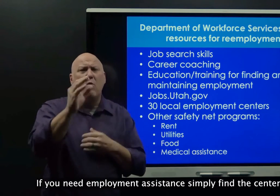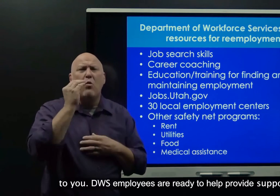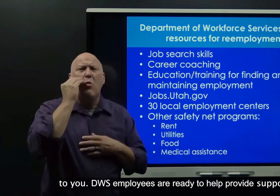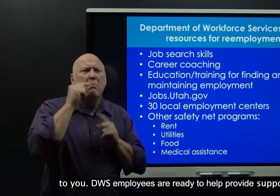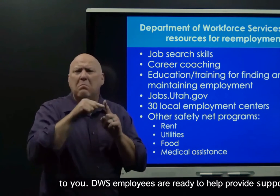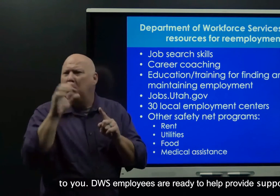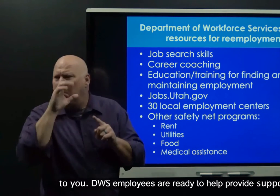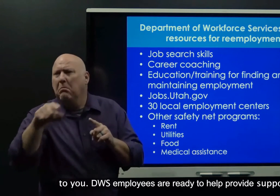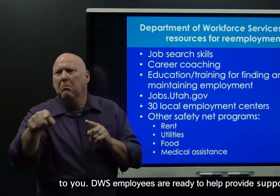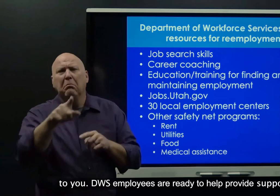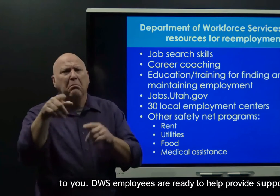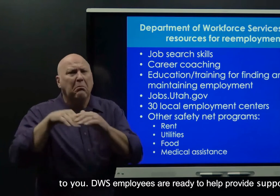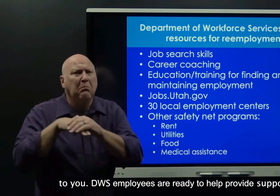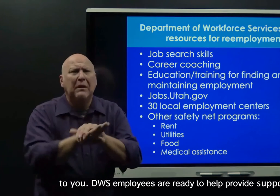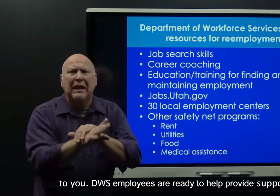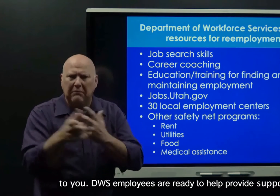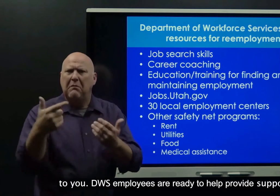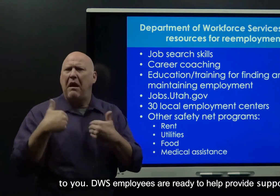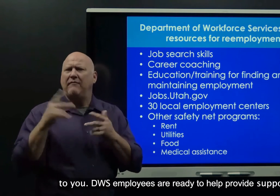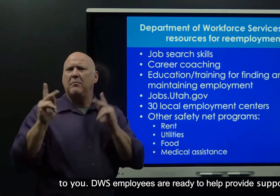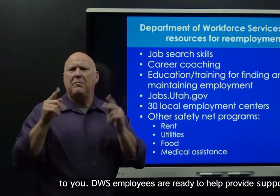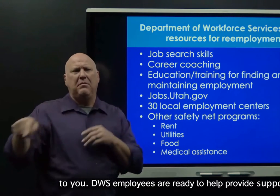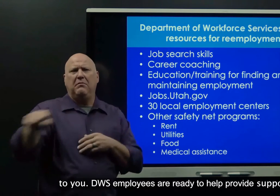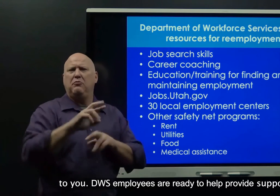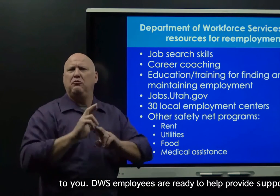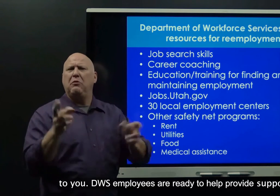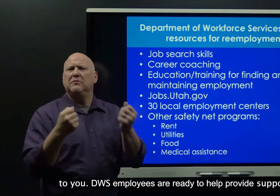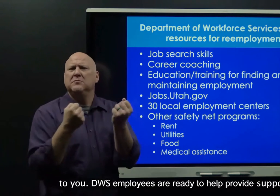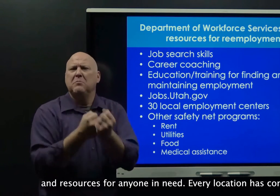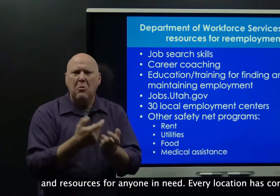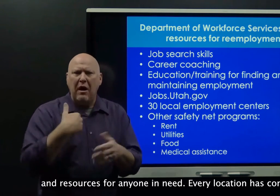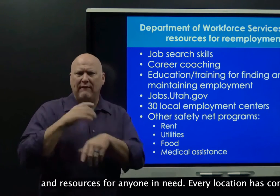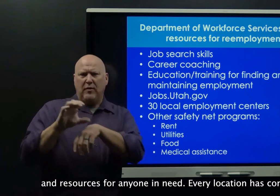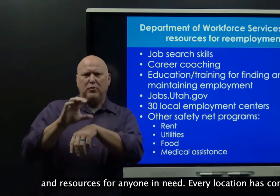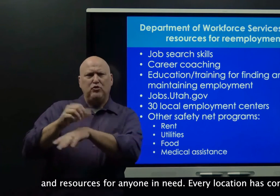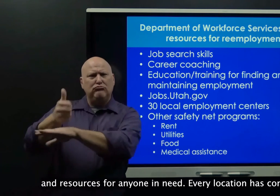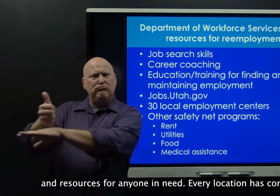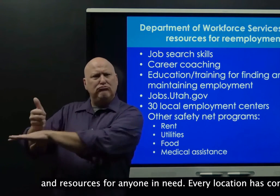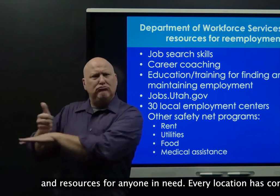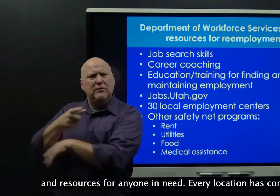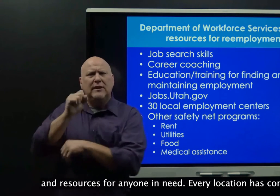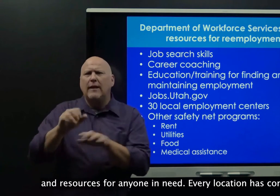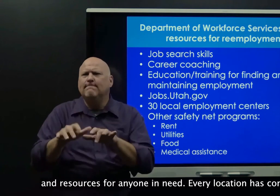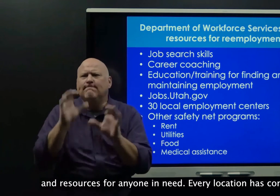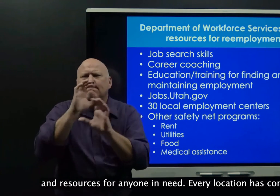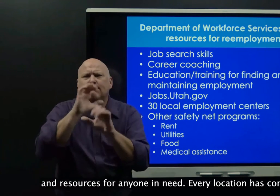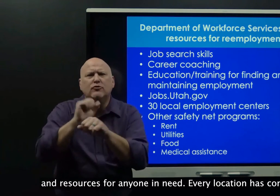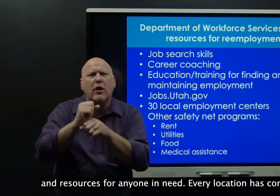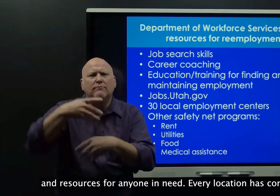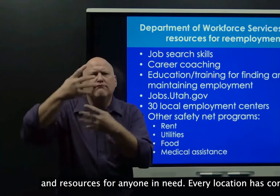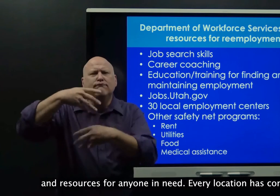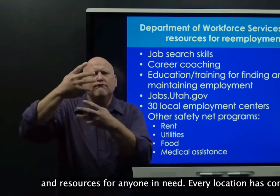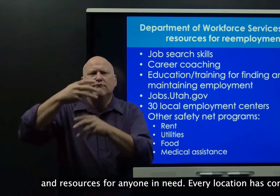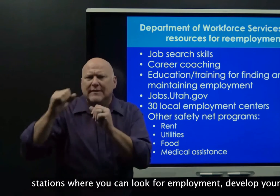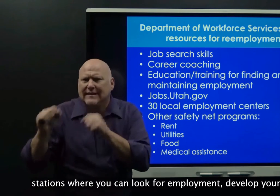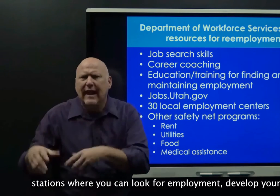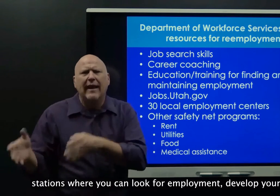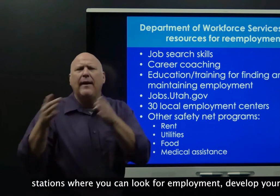you. DWS employees are ready to help provide support and resources for anyone in need. Every location has computer stations where you can